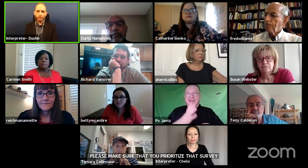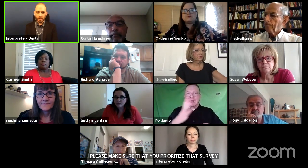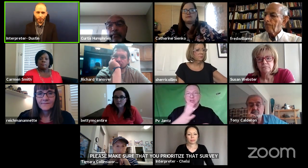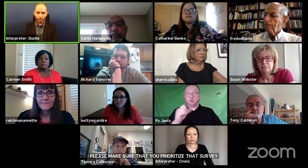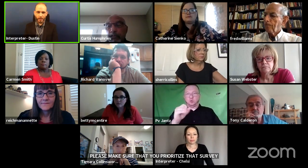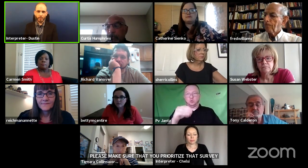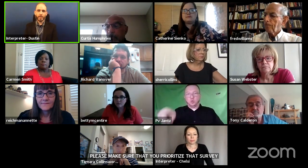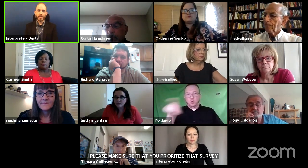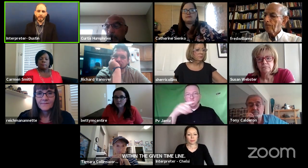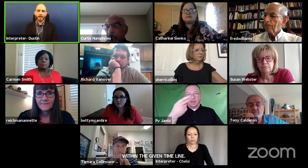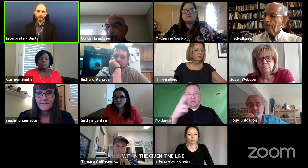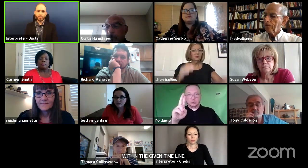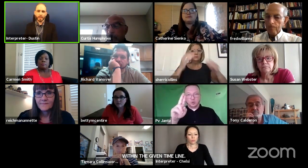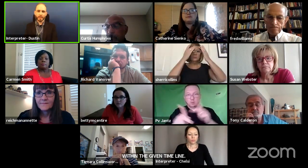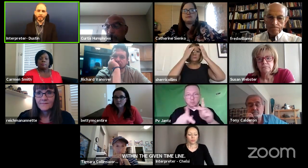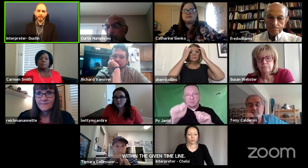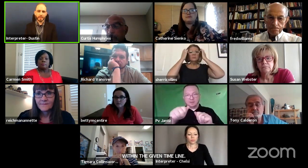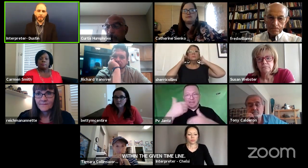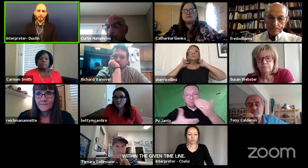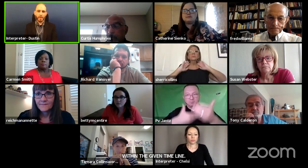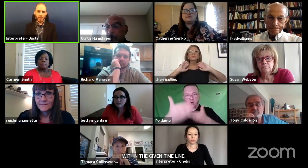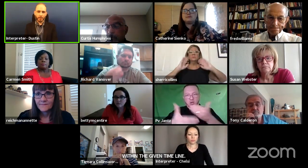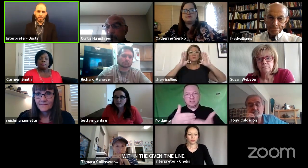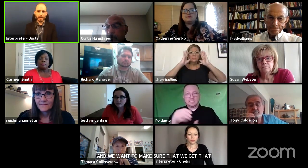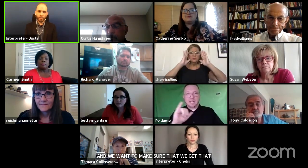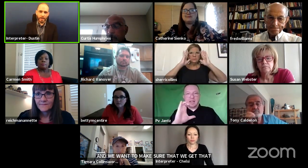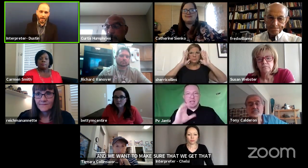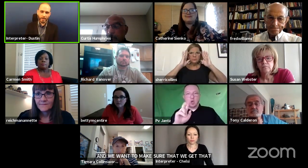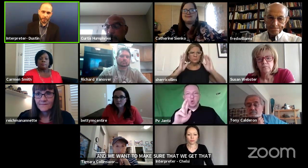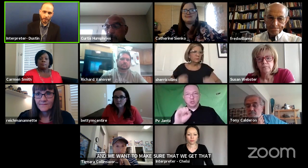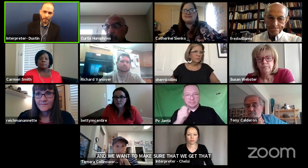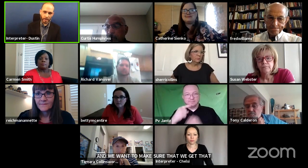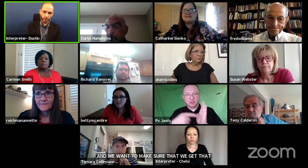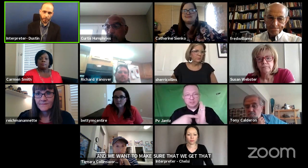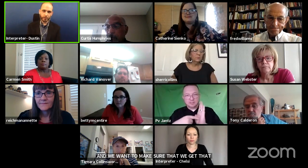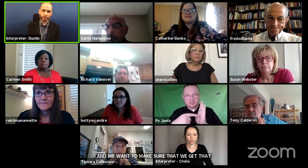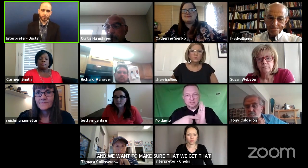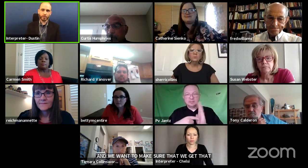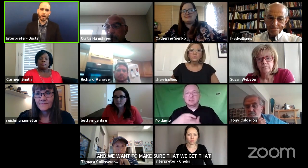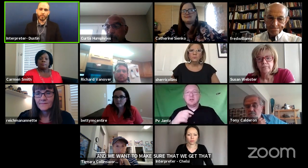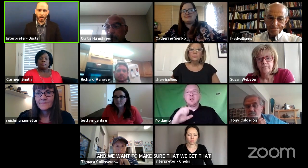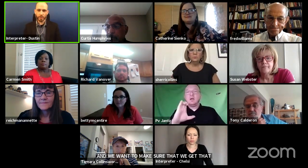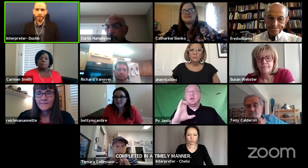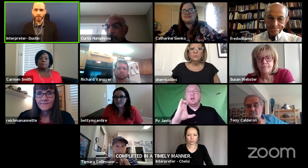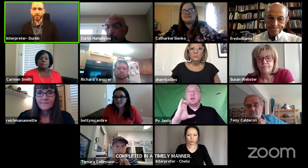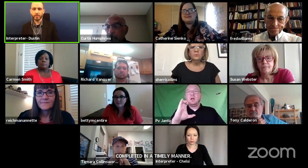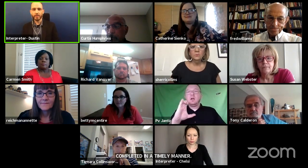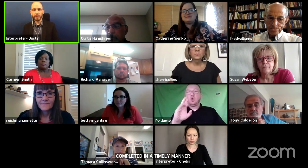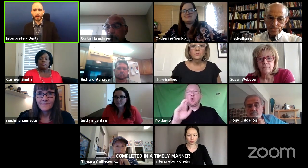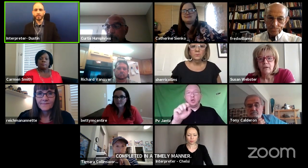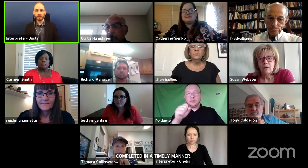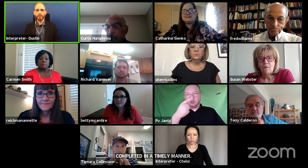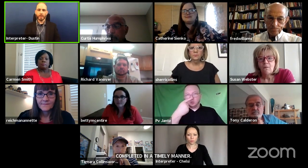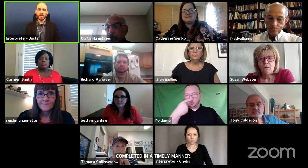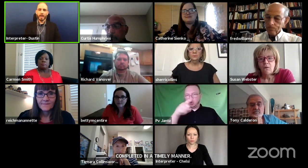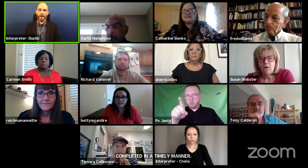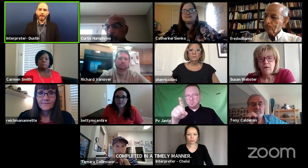And we want to make sure that we get that completed in a timely manner. That way HR is able to process